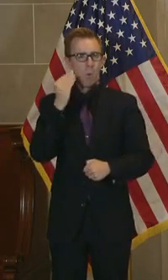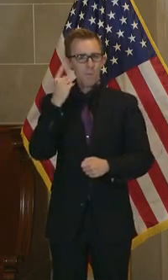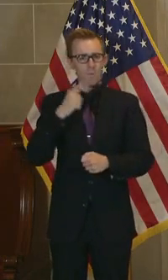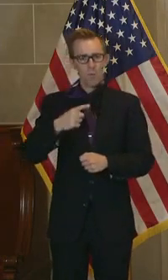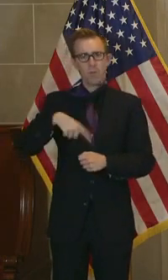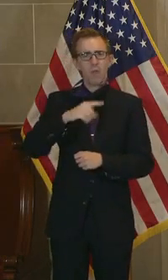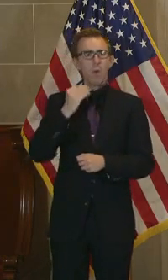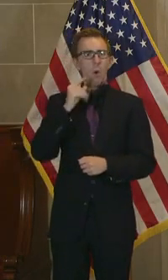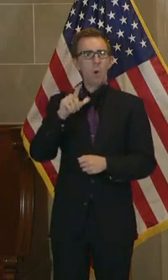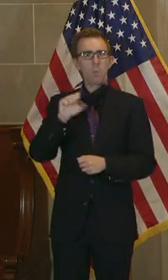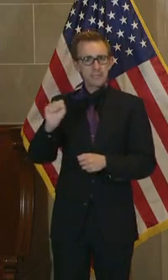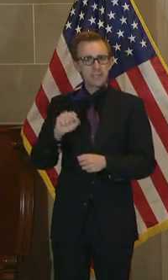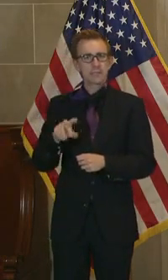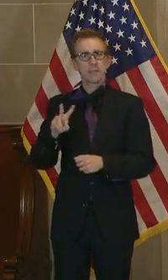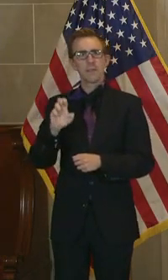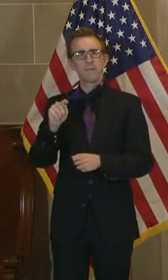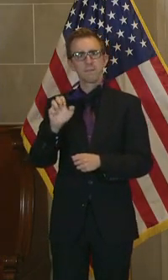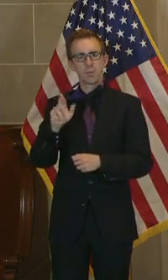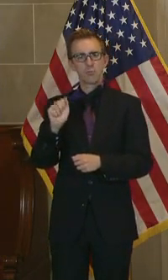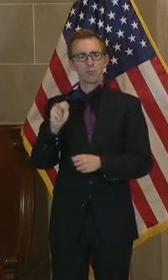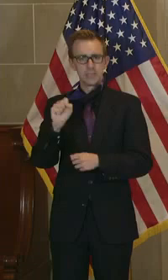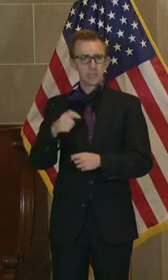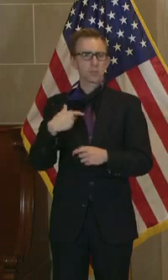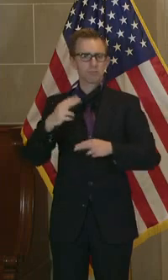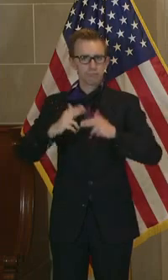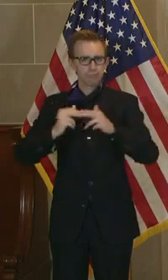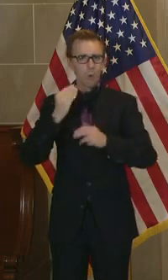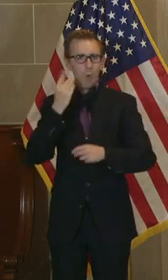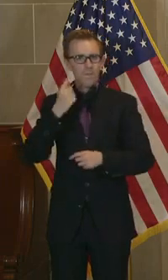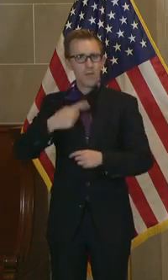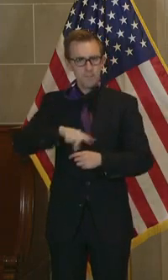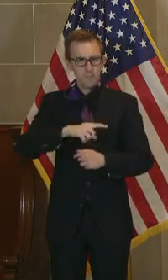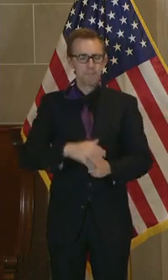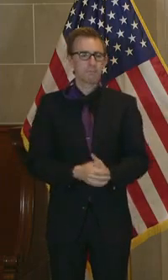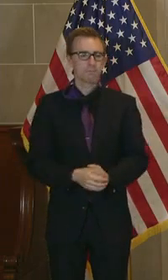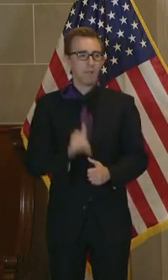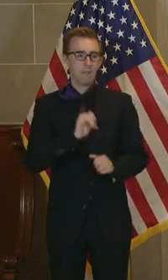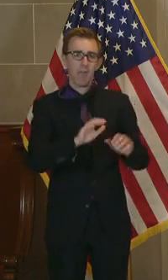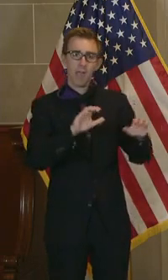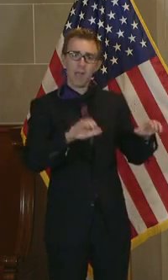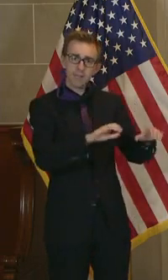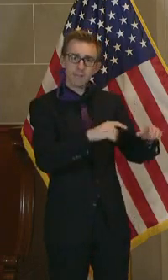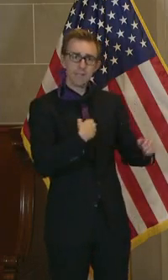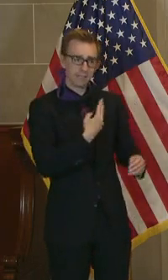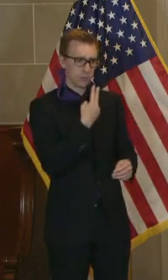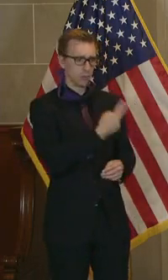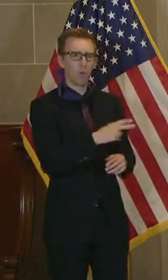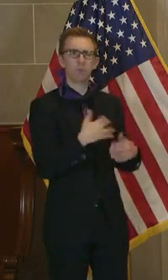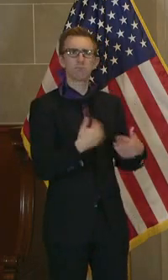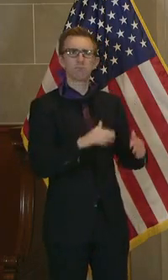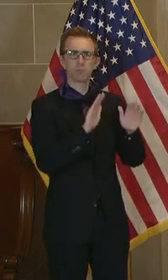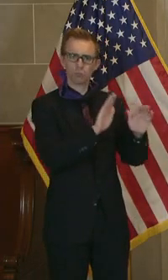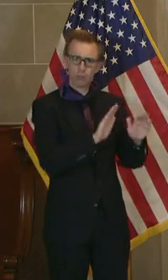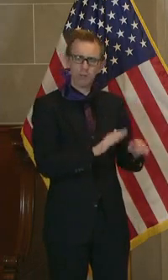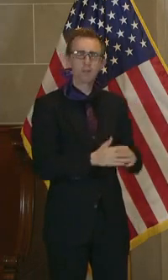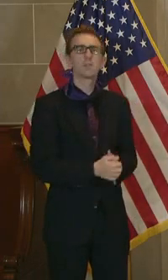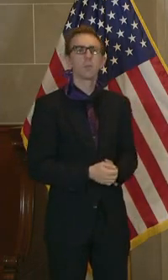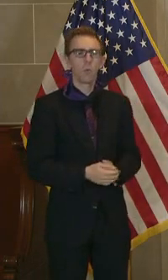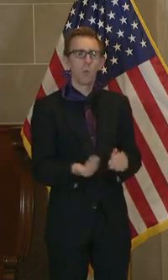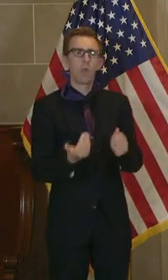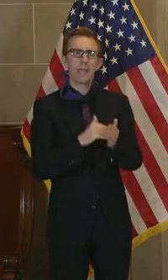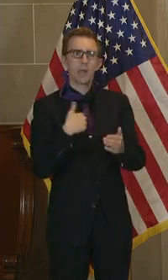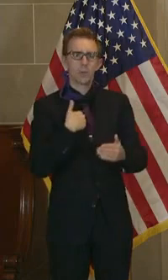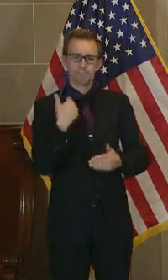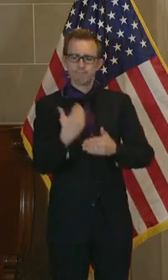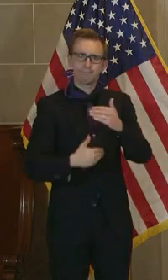and homeless people across the state of Missouri. So great to see that kind of activity in a county sheriff's office. So again, moving